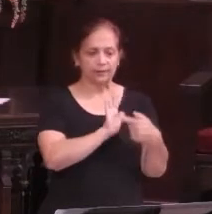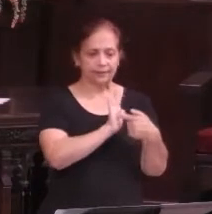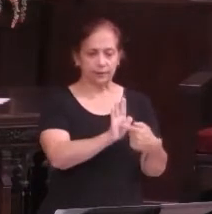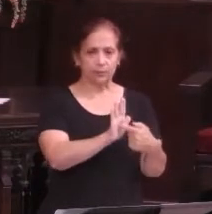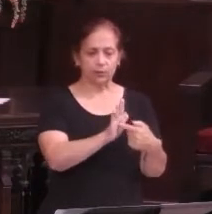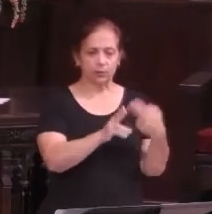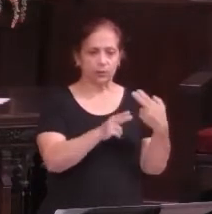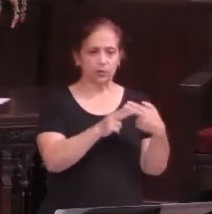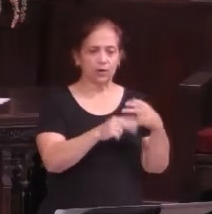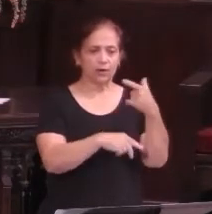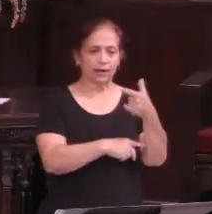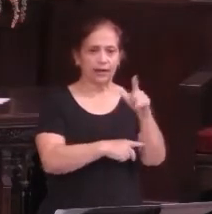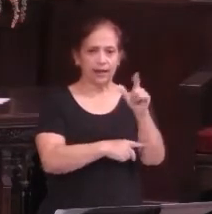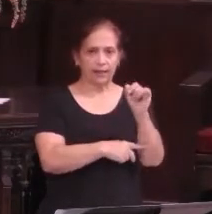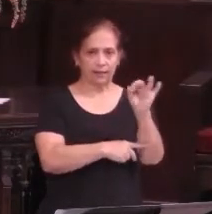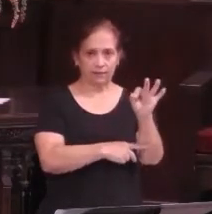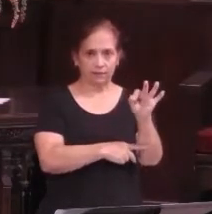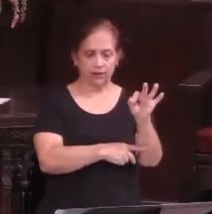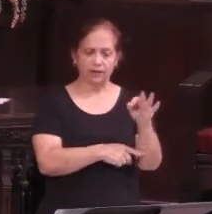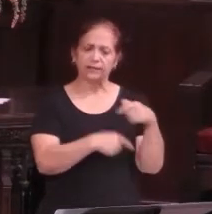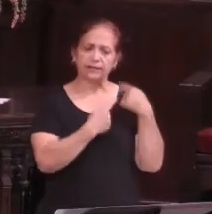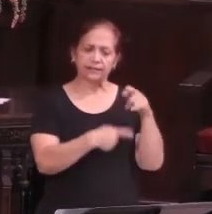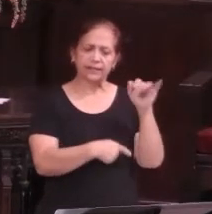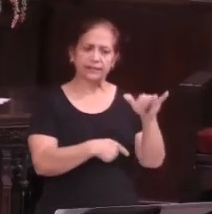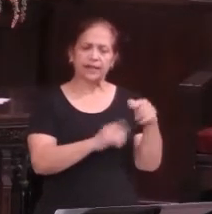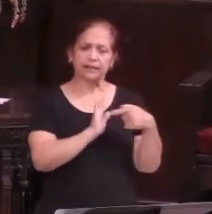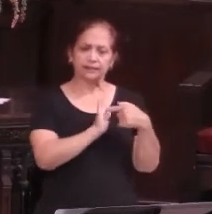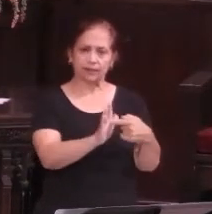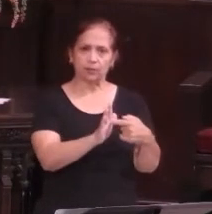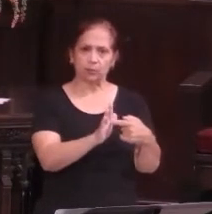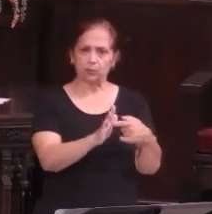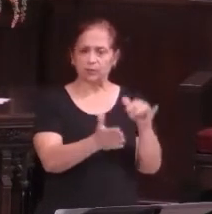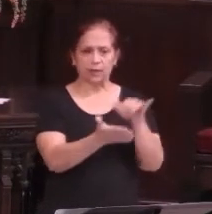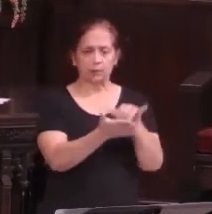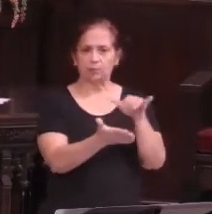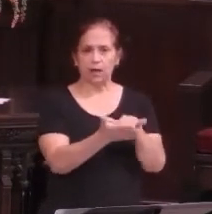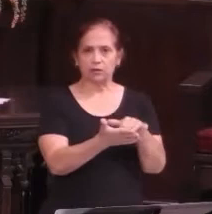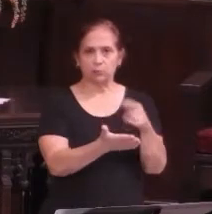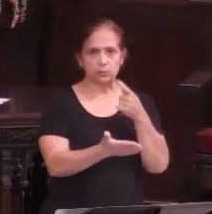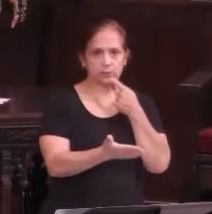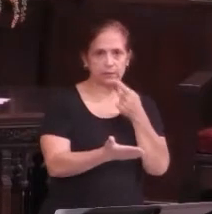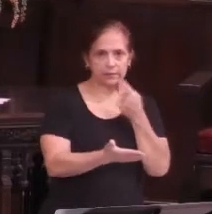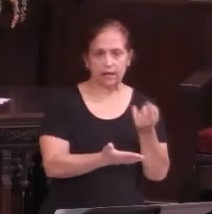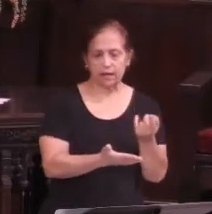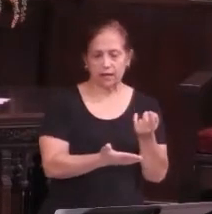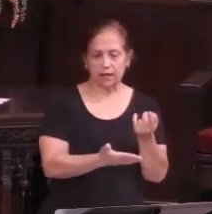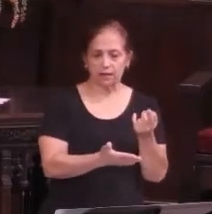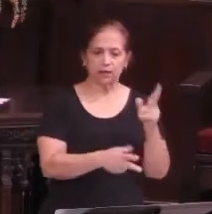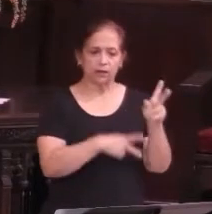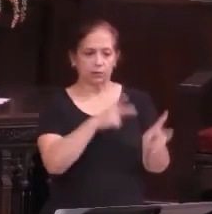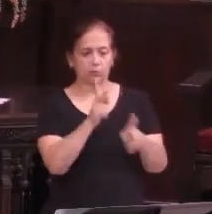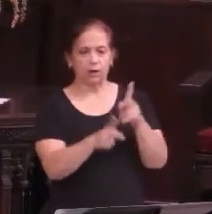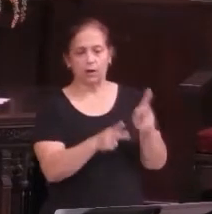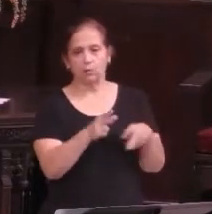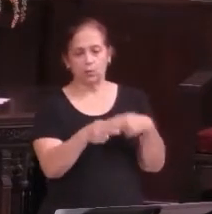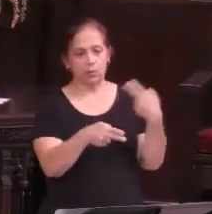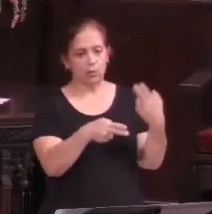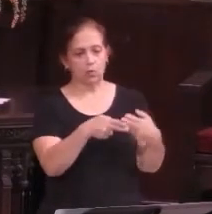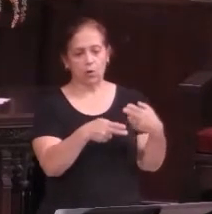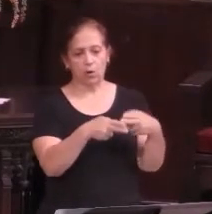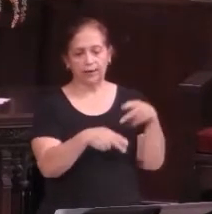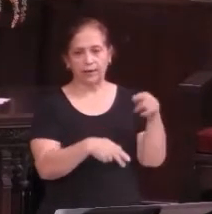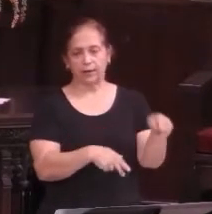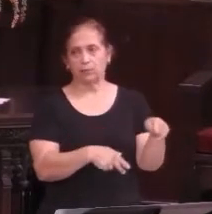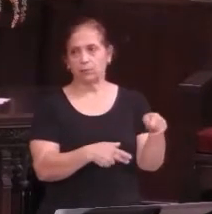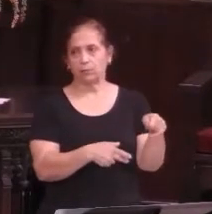called a glyph. Since this symbol was impossible to pronounce, people began calling